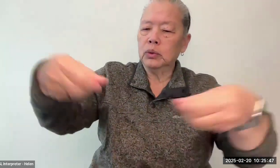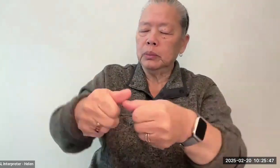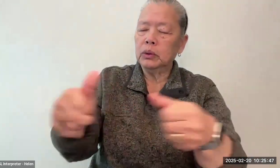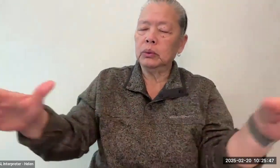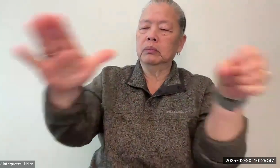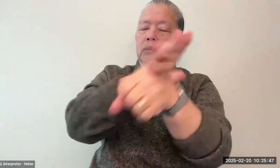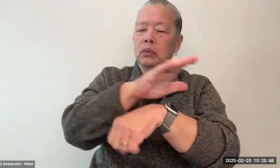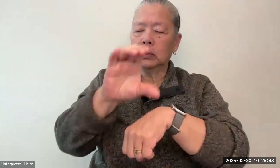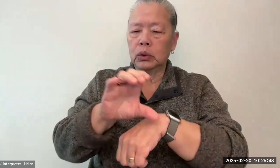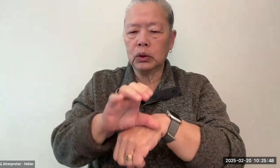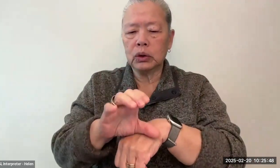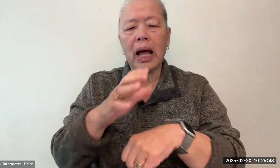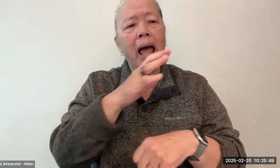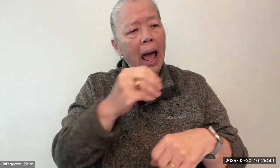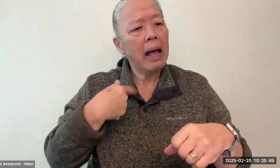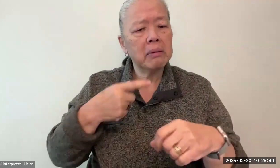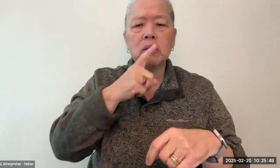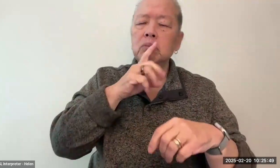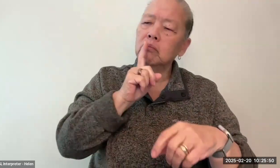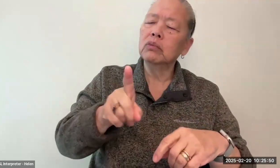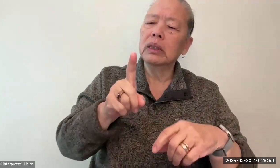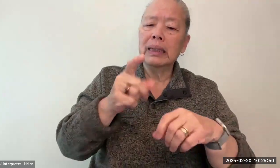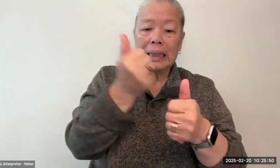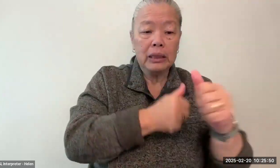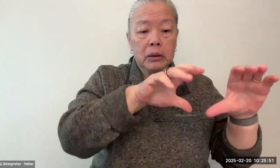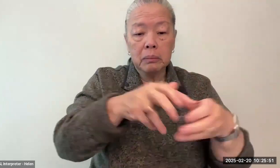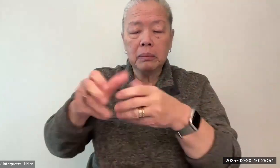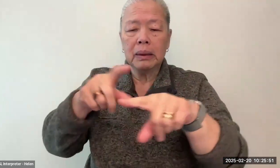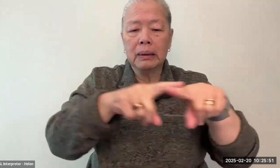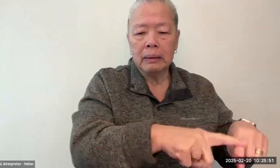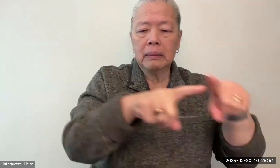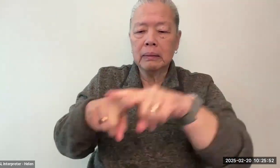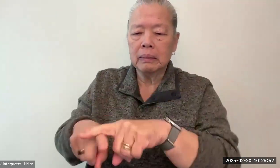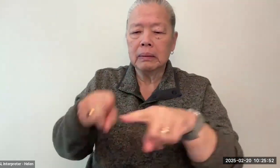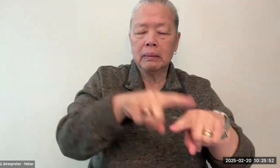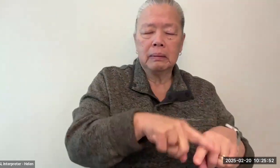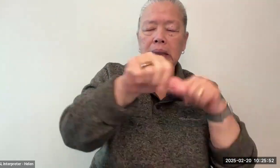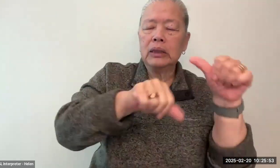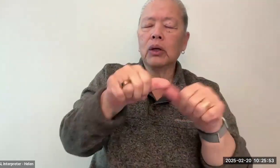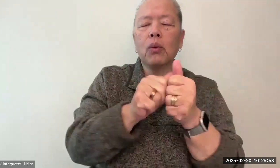relationships of mutuality with each other, grounded in equity, reciprocity, and trust.